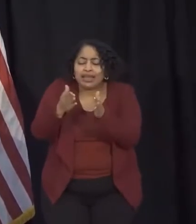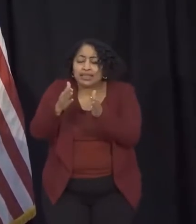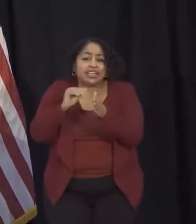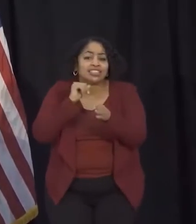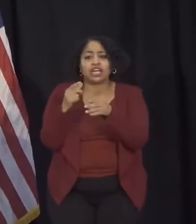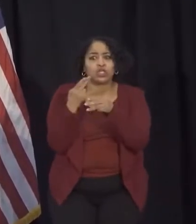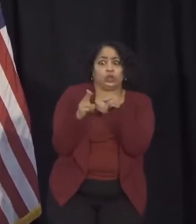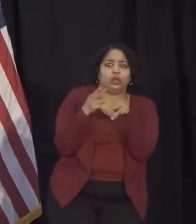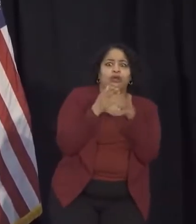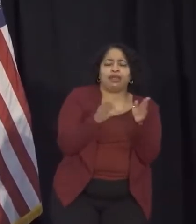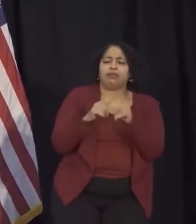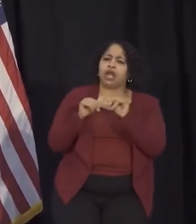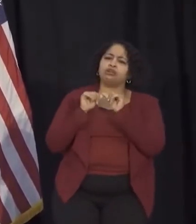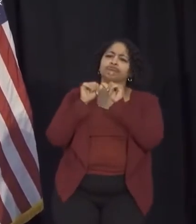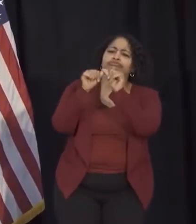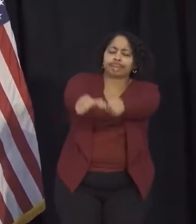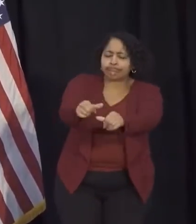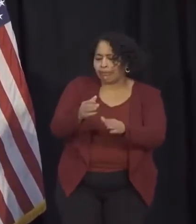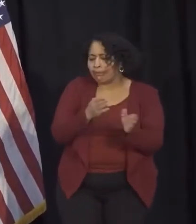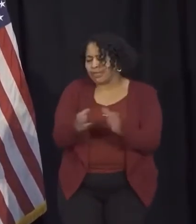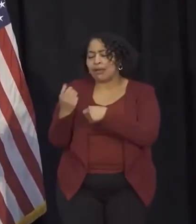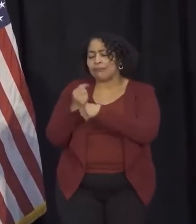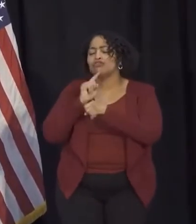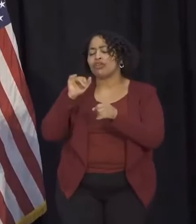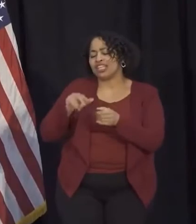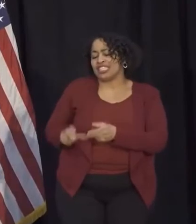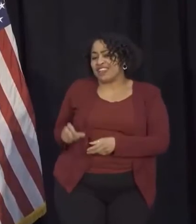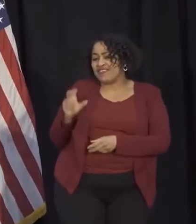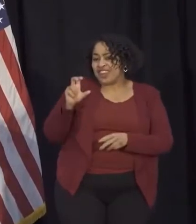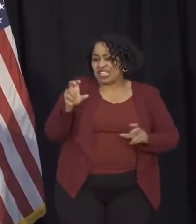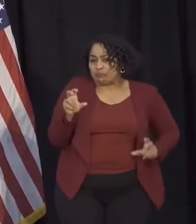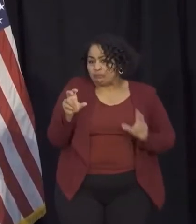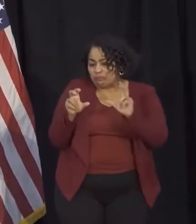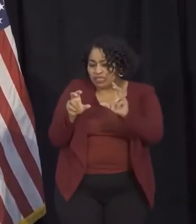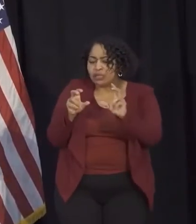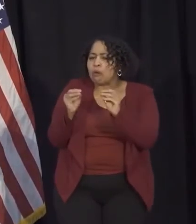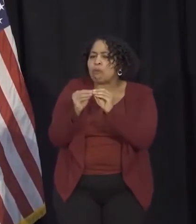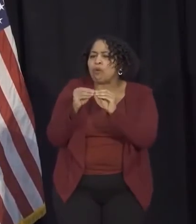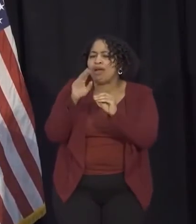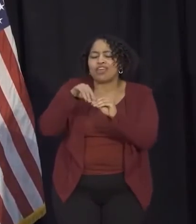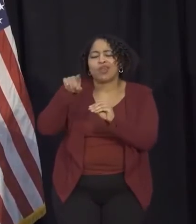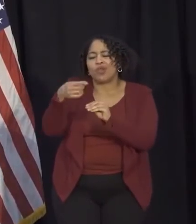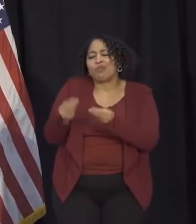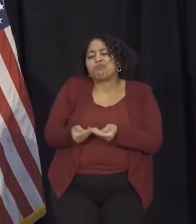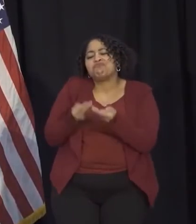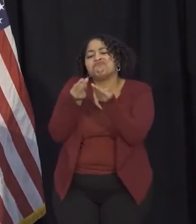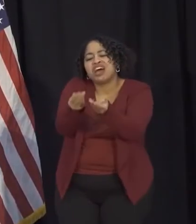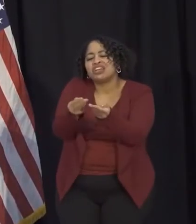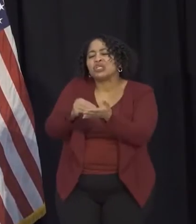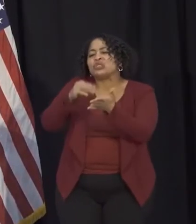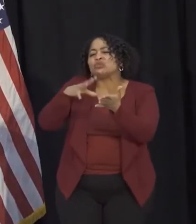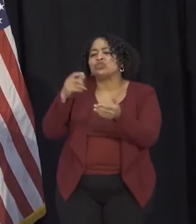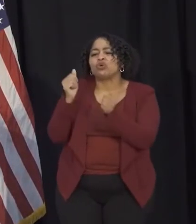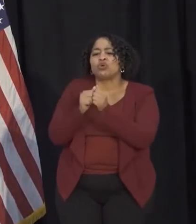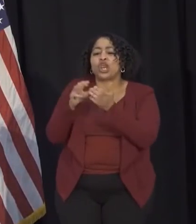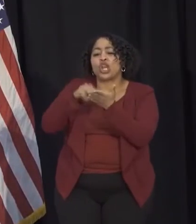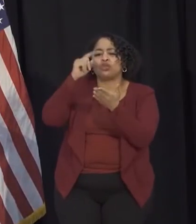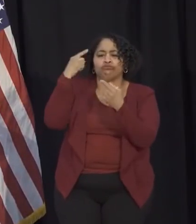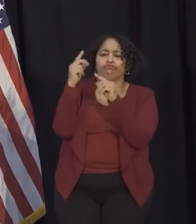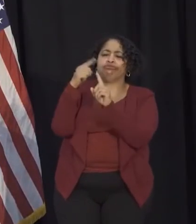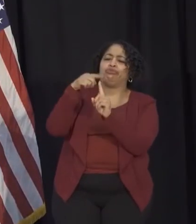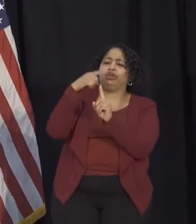short-term but a long-term plan, to make sure that this investment goes much, much beyond just providing students with learning over the